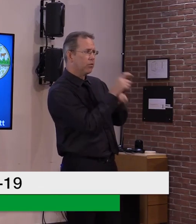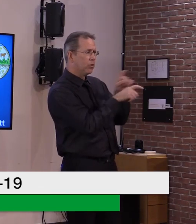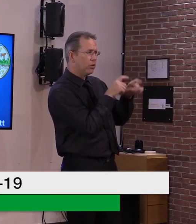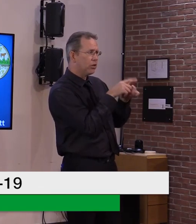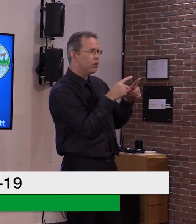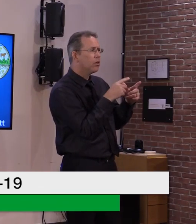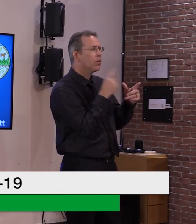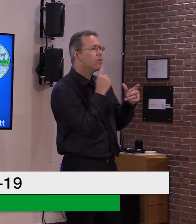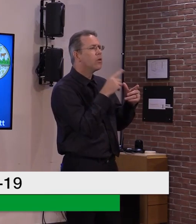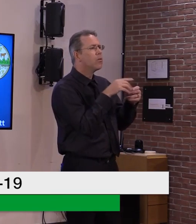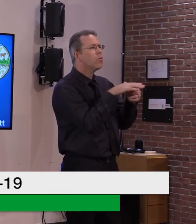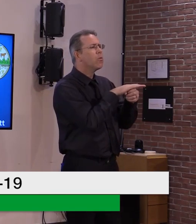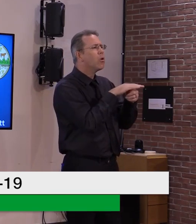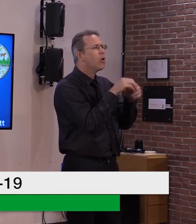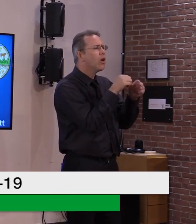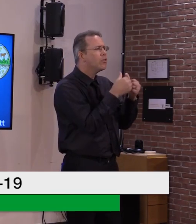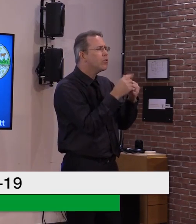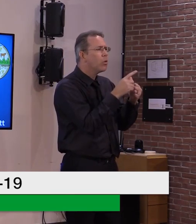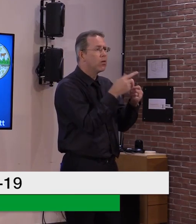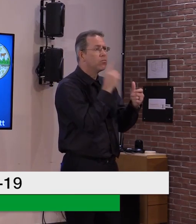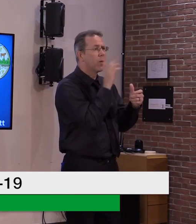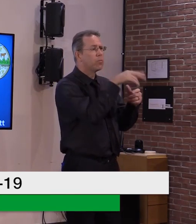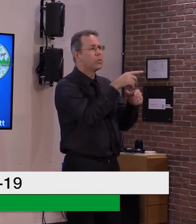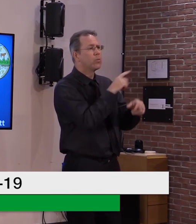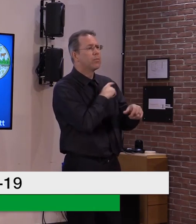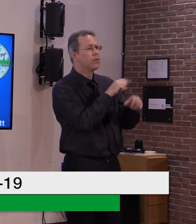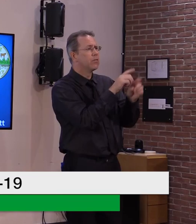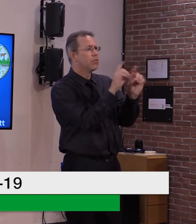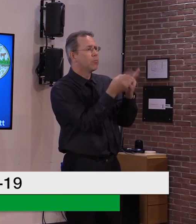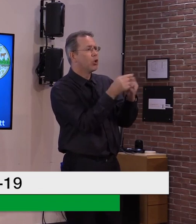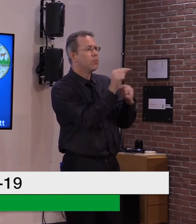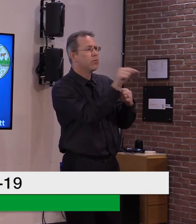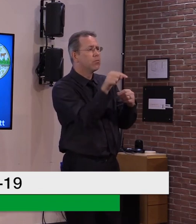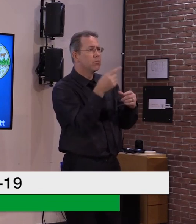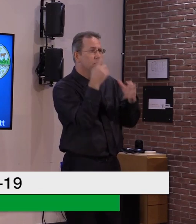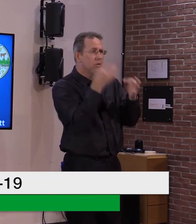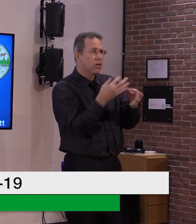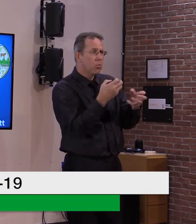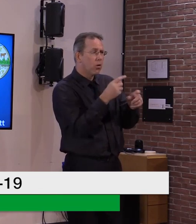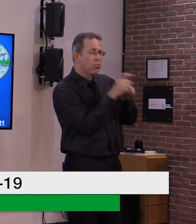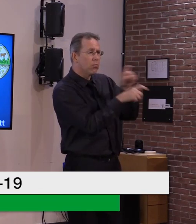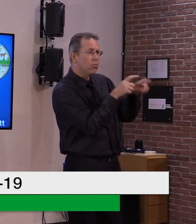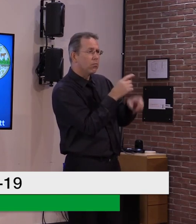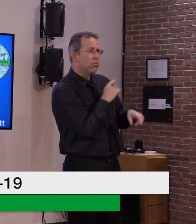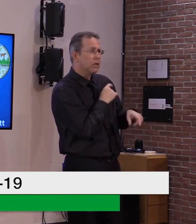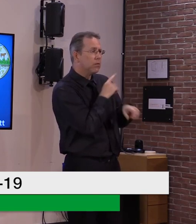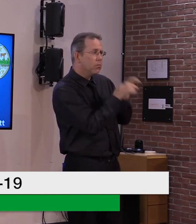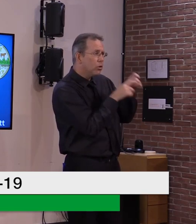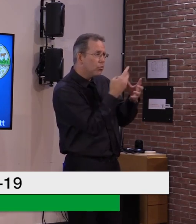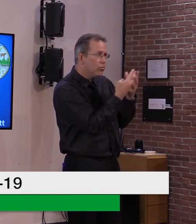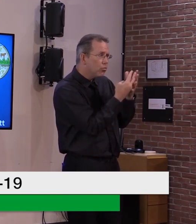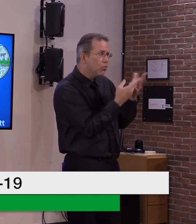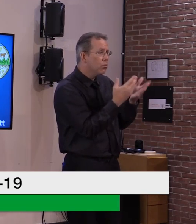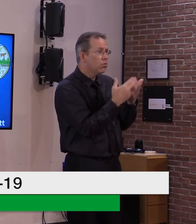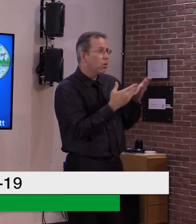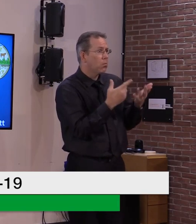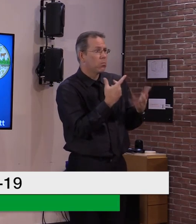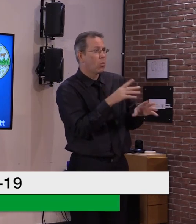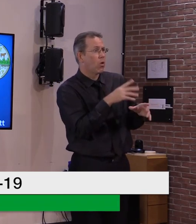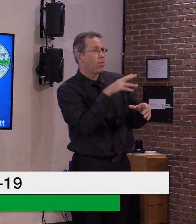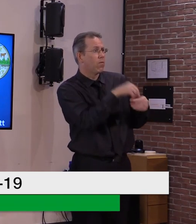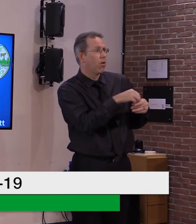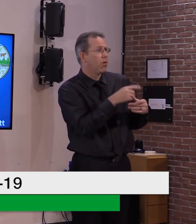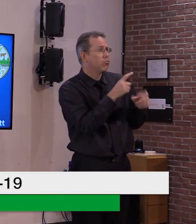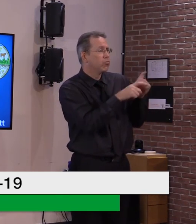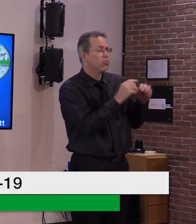participate uh they're welcome to do so if not uh state assets are working on that we've done uh just about a thousand of